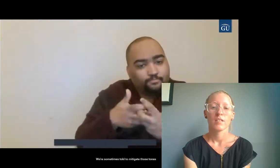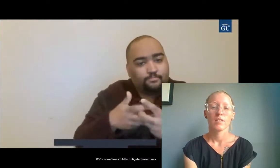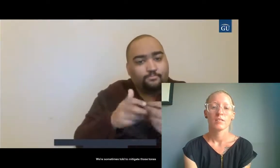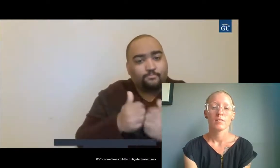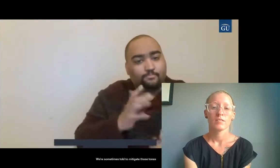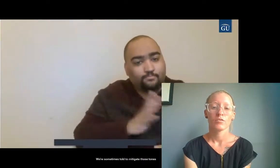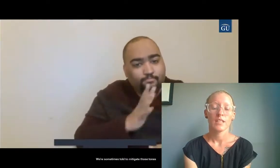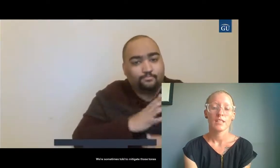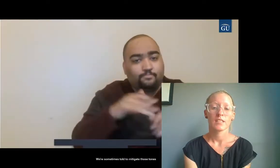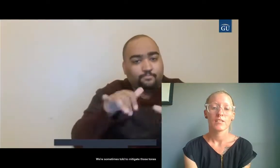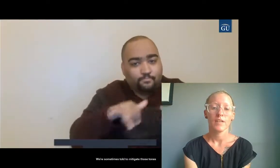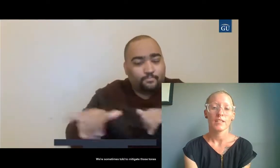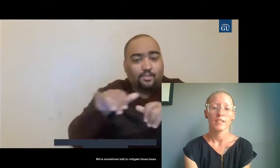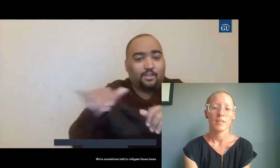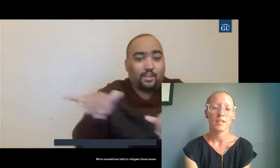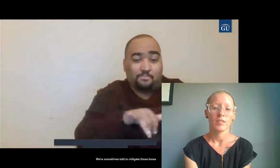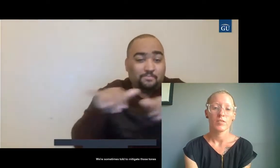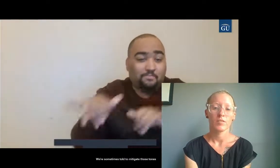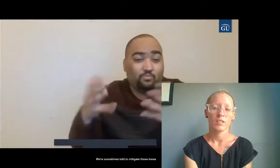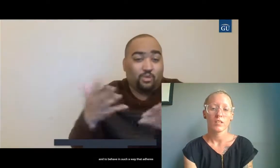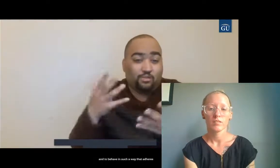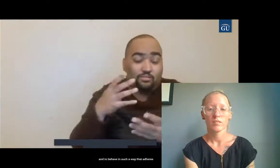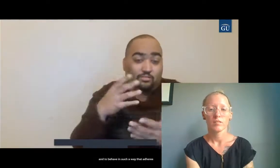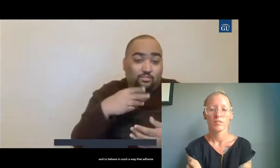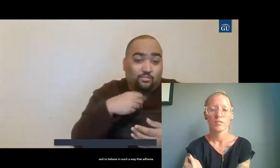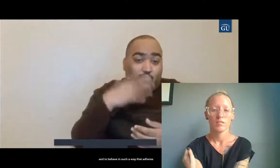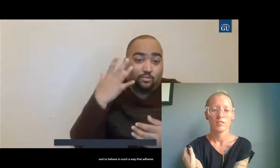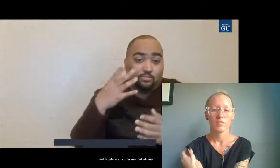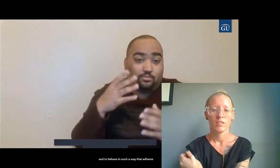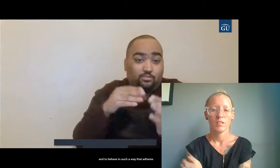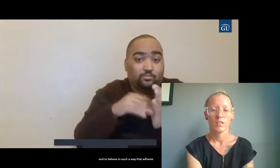And it greatly is affected by the community,